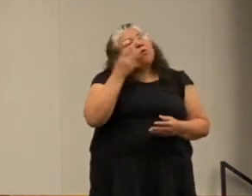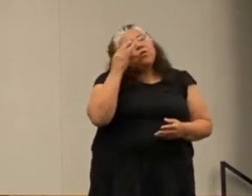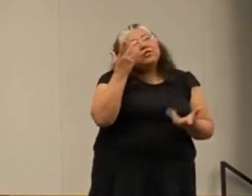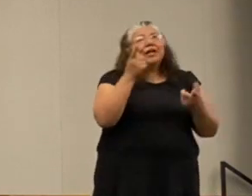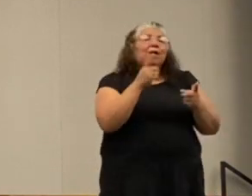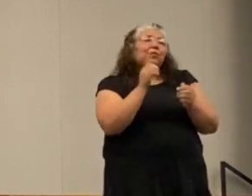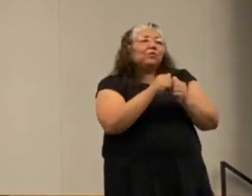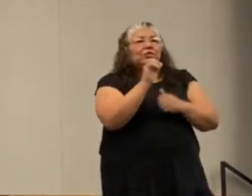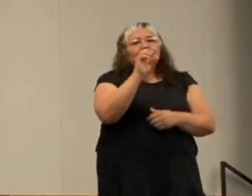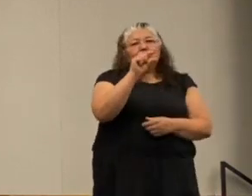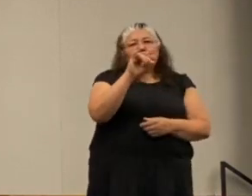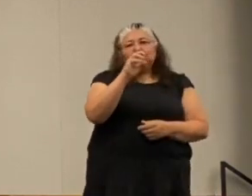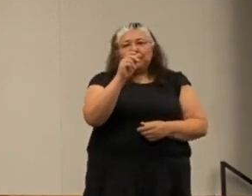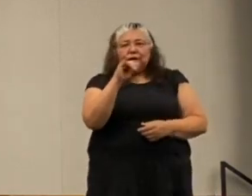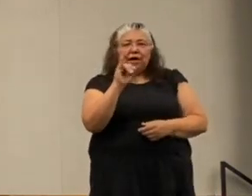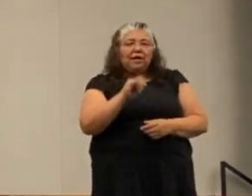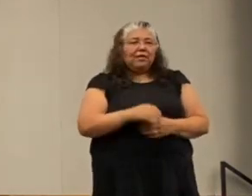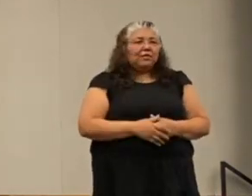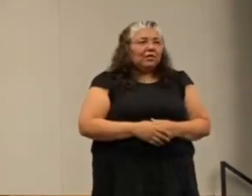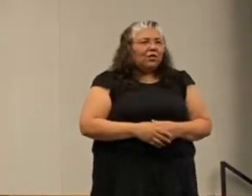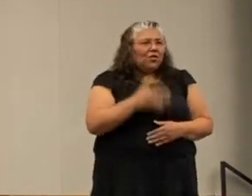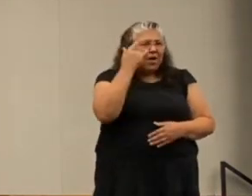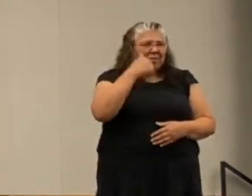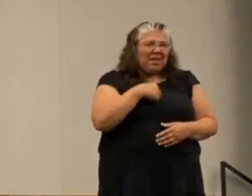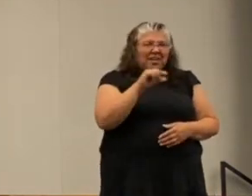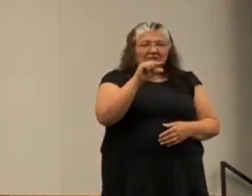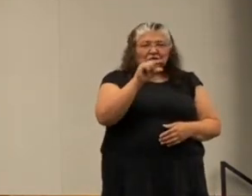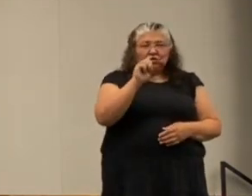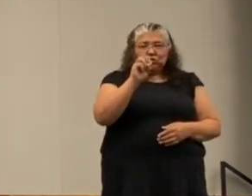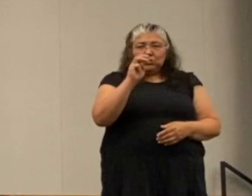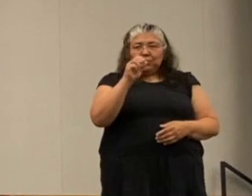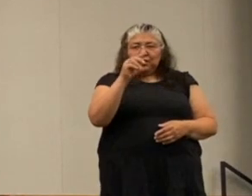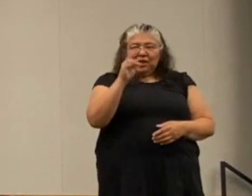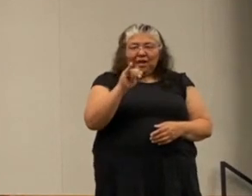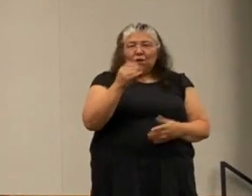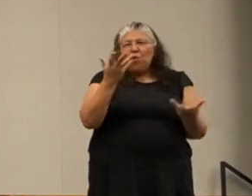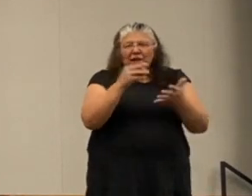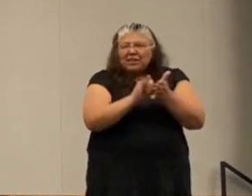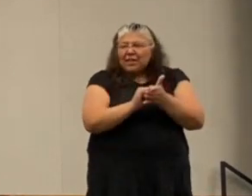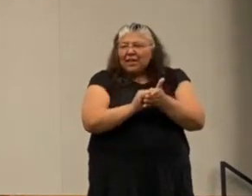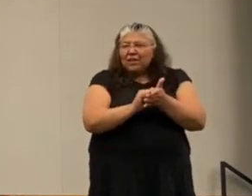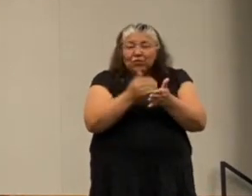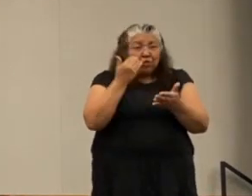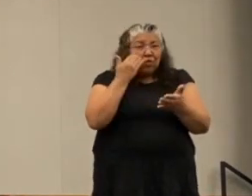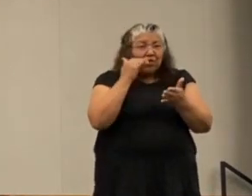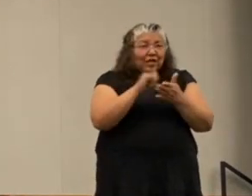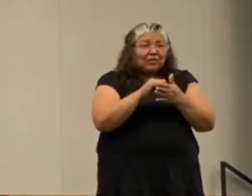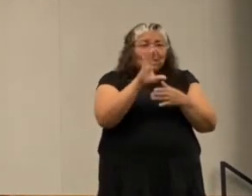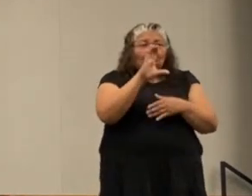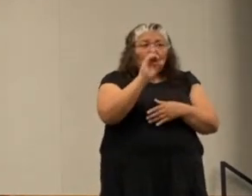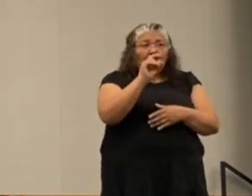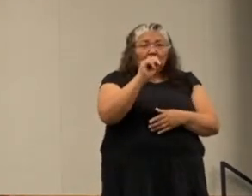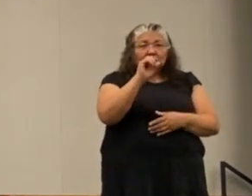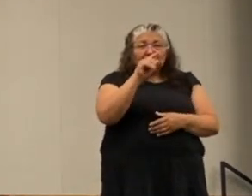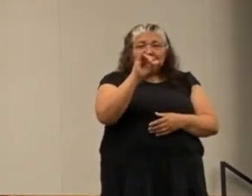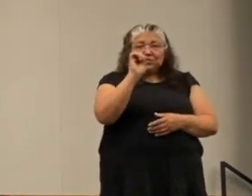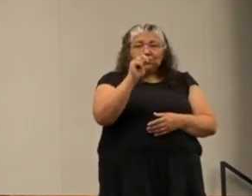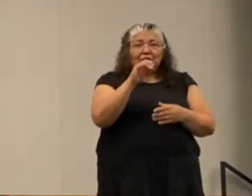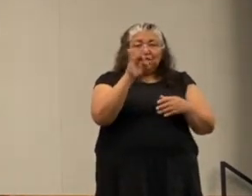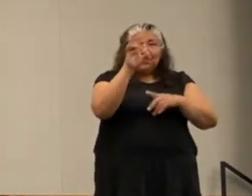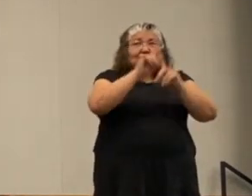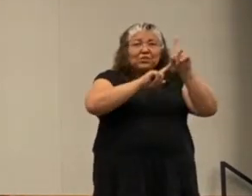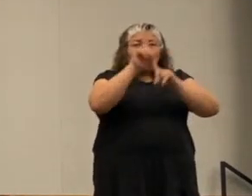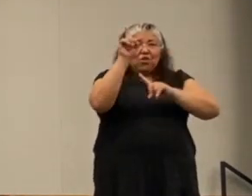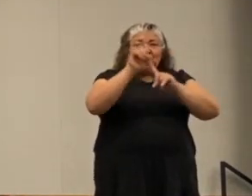Geminis. How come I'm a Gemini? What is that? Did you know that's a constellation of the stars? Right?